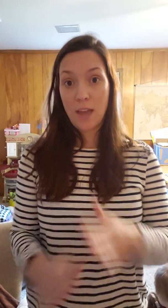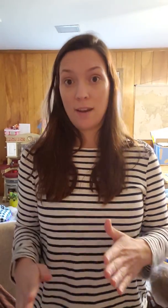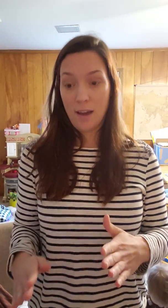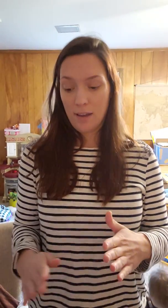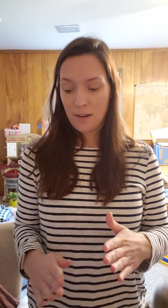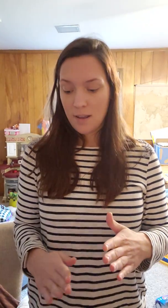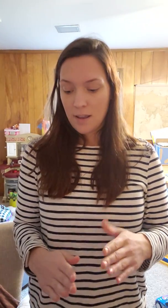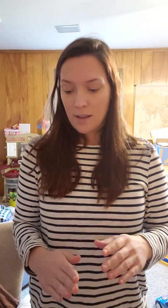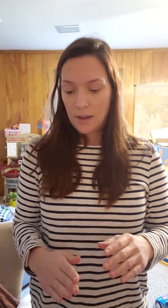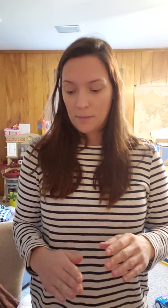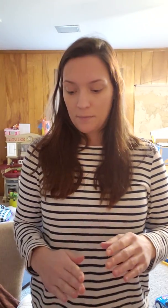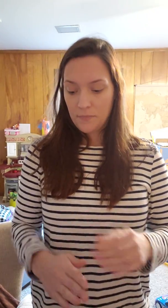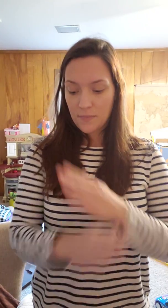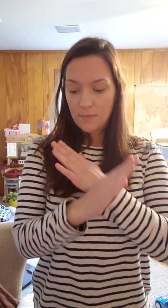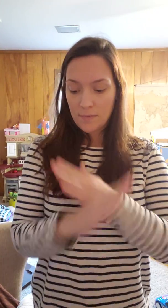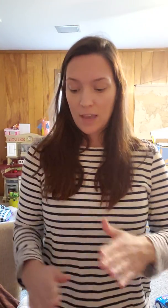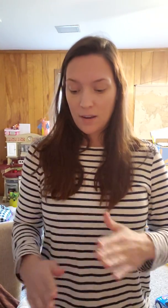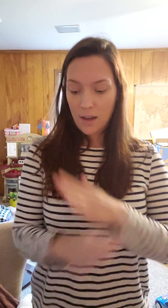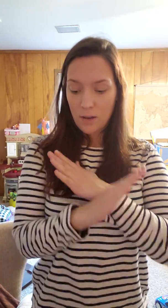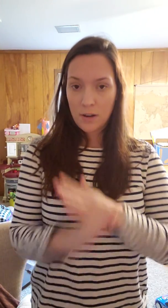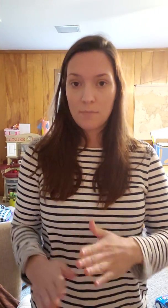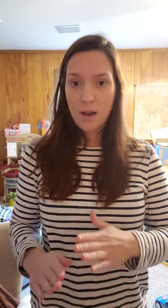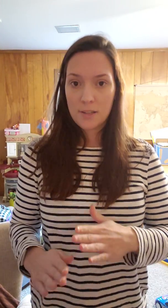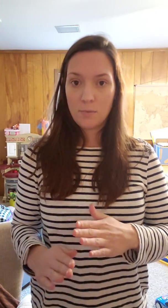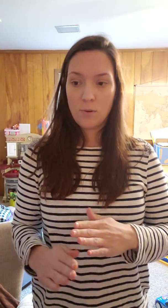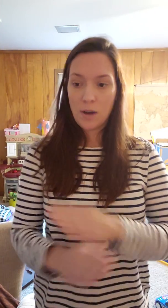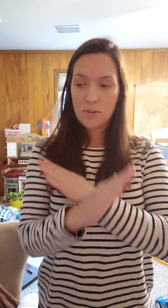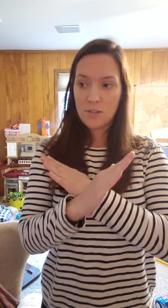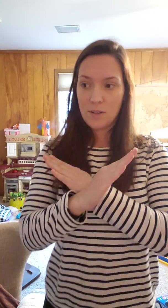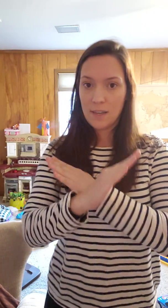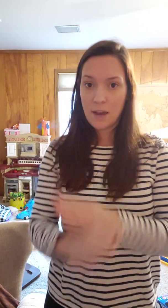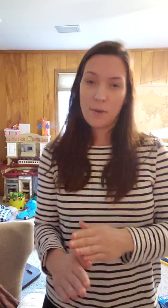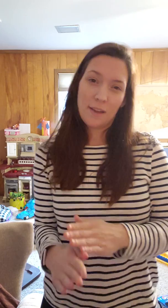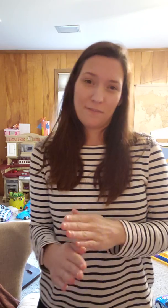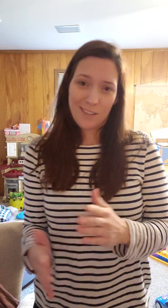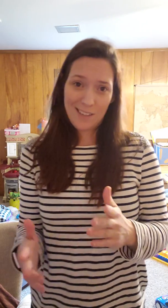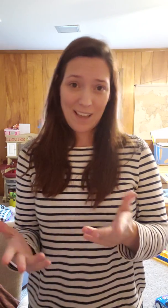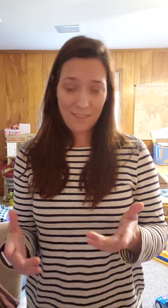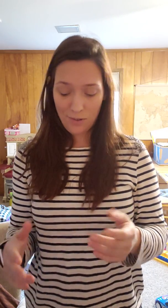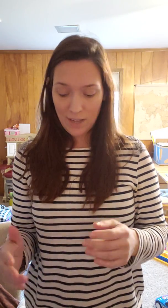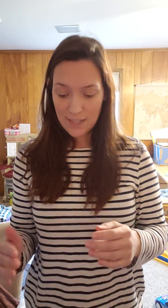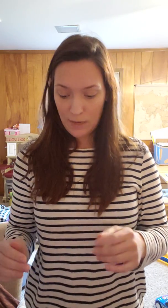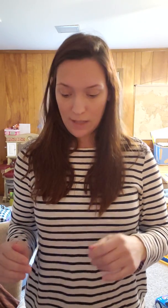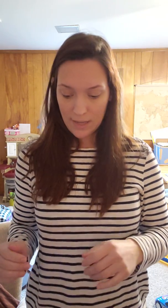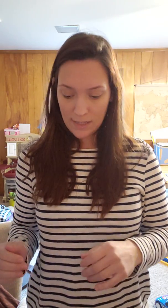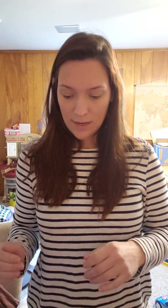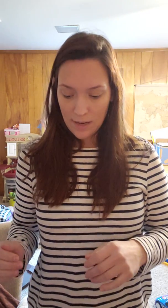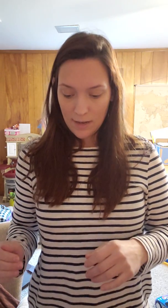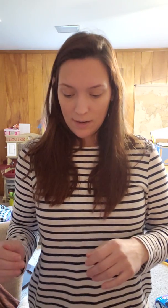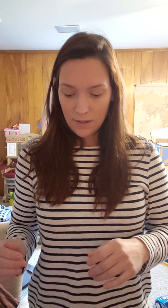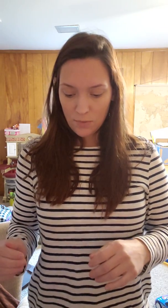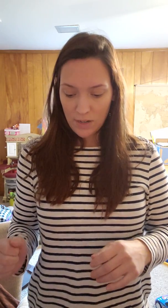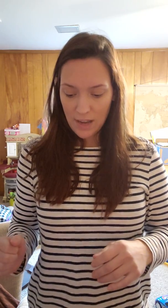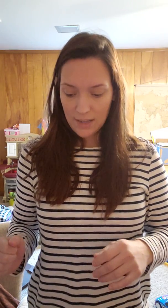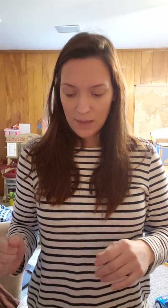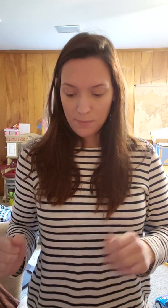cannot um cannot or impossible I'm just doing it that way because I have little kids in my class just want to kind of keep